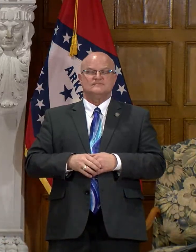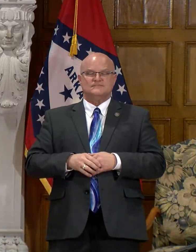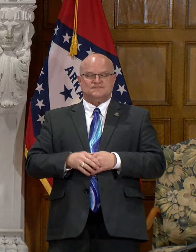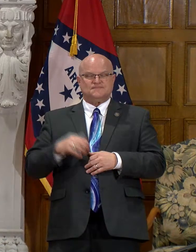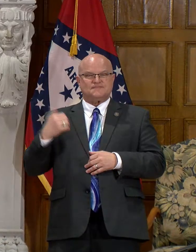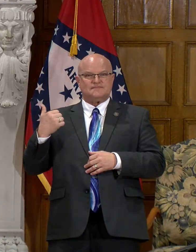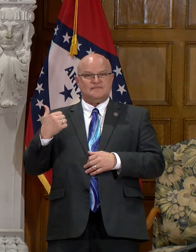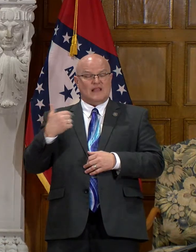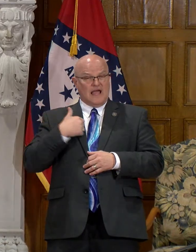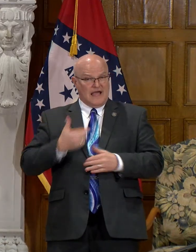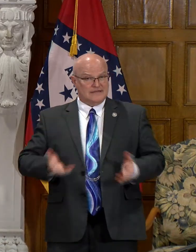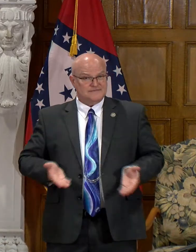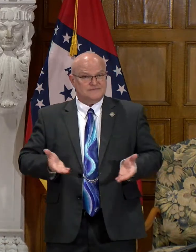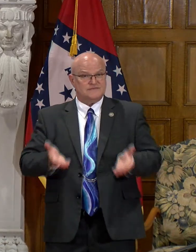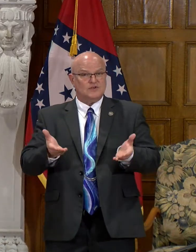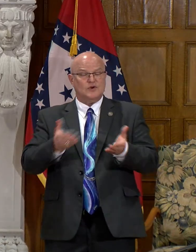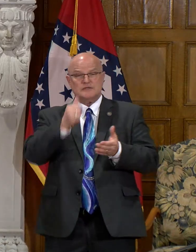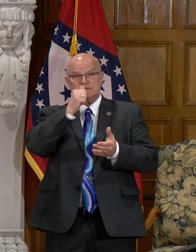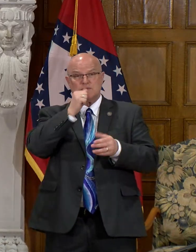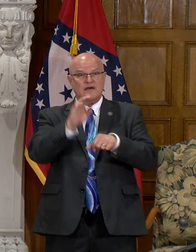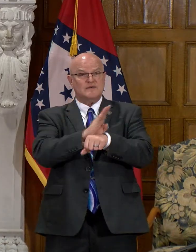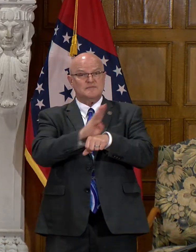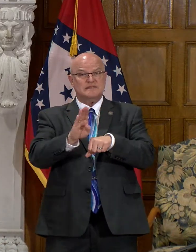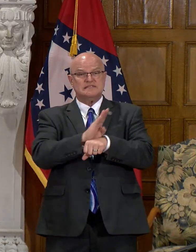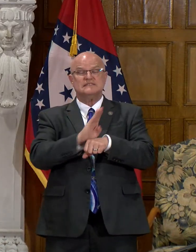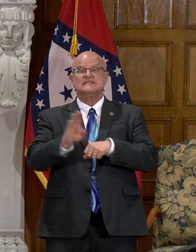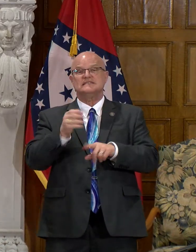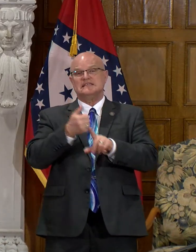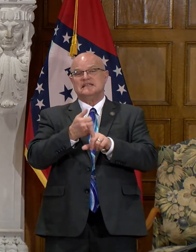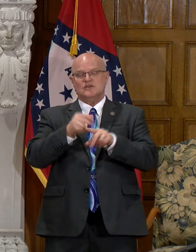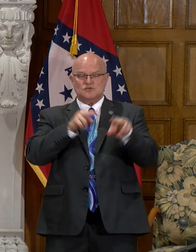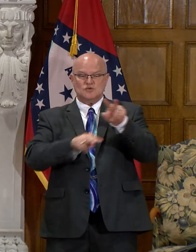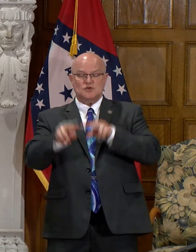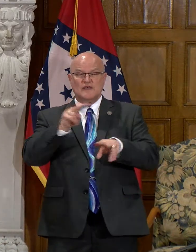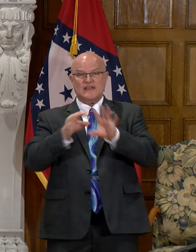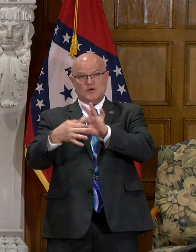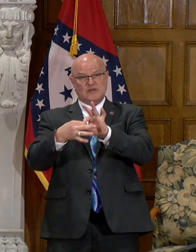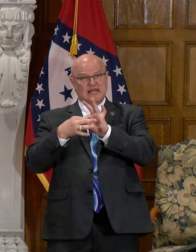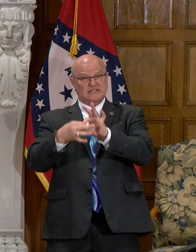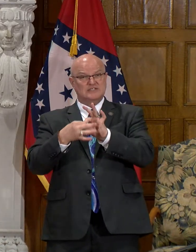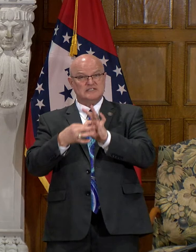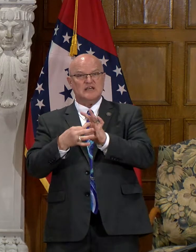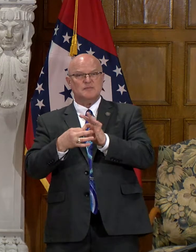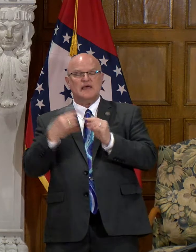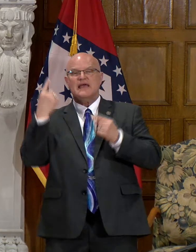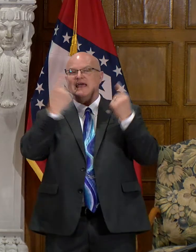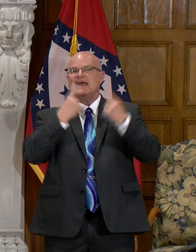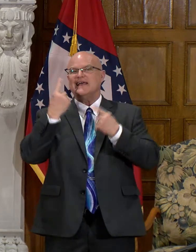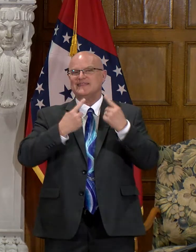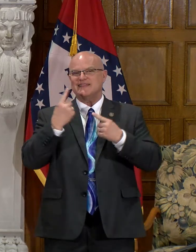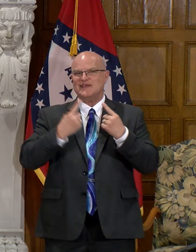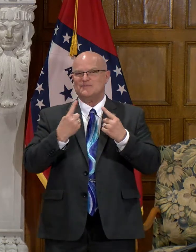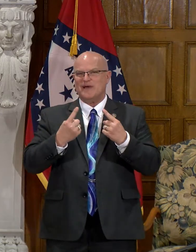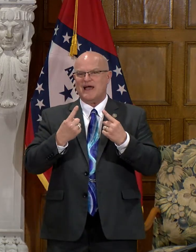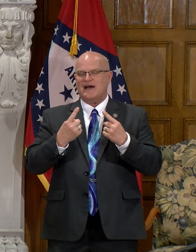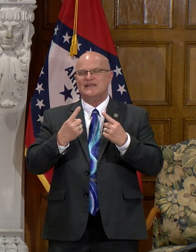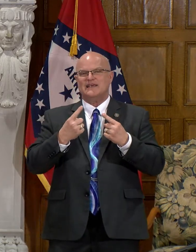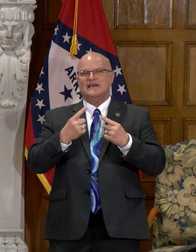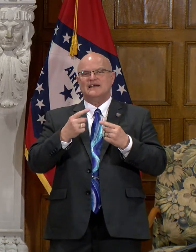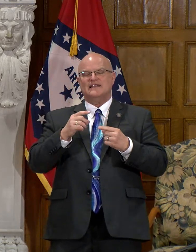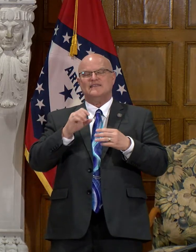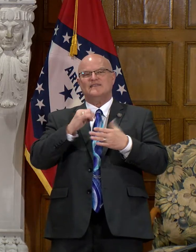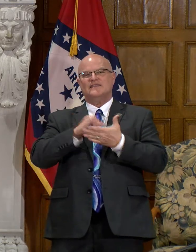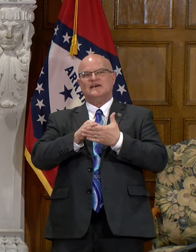Well, I mean, I've encouraged private businesses to look at that relationship and think about the sanctions that have